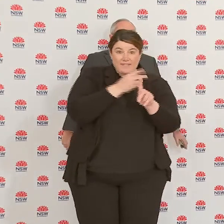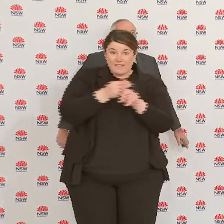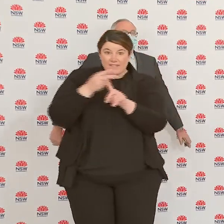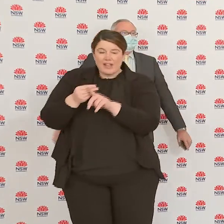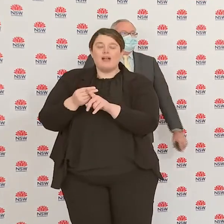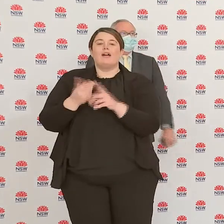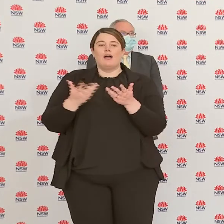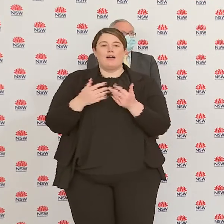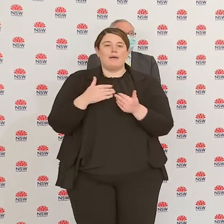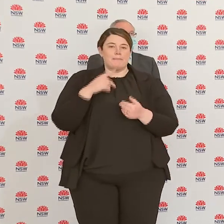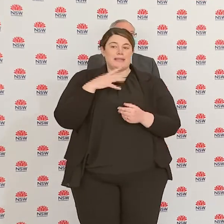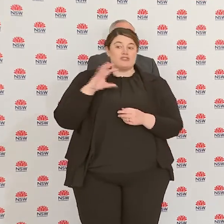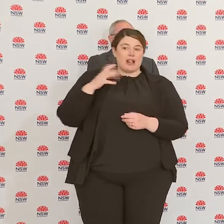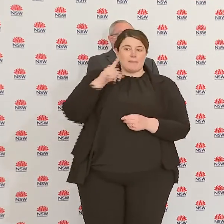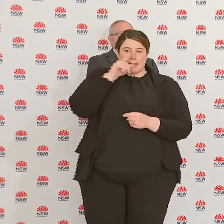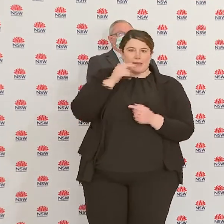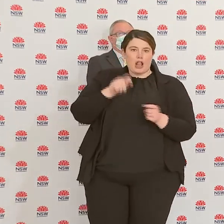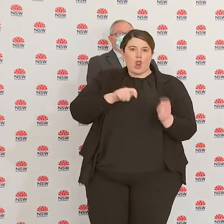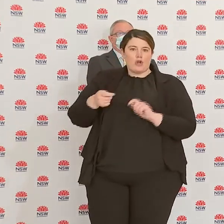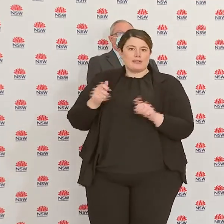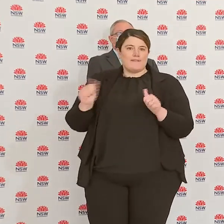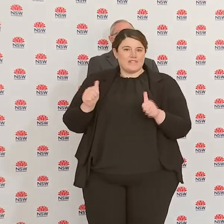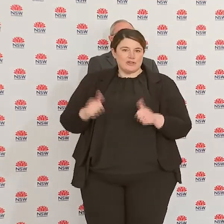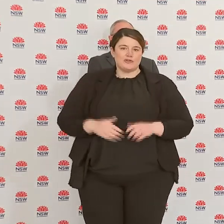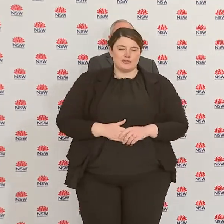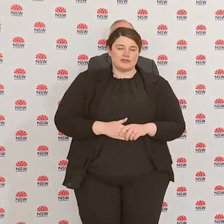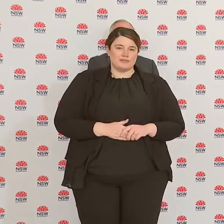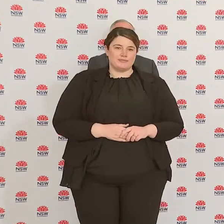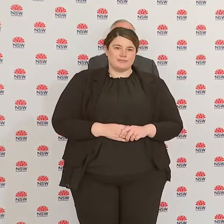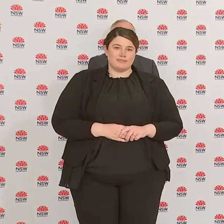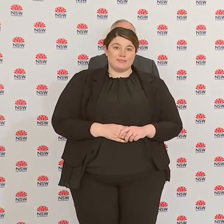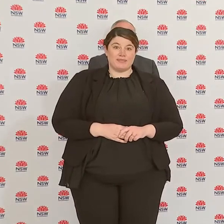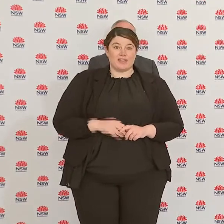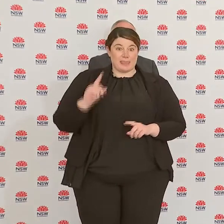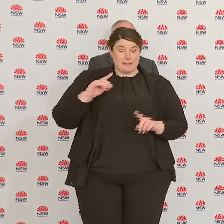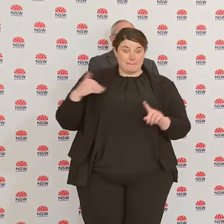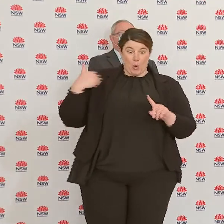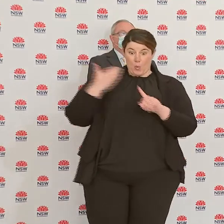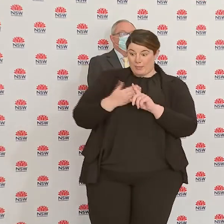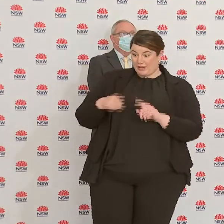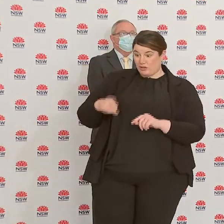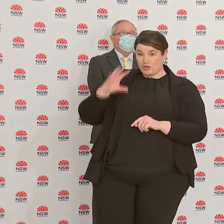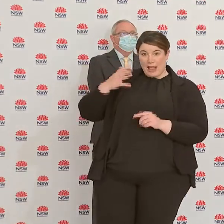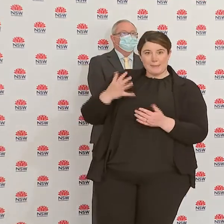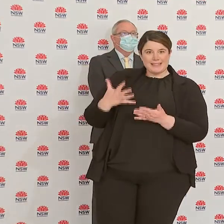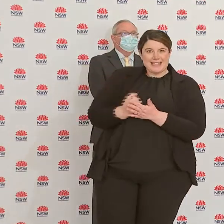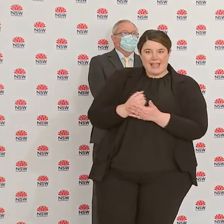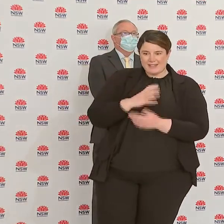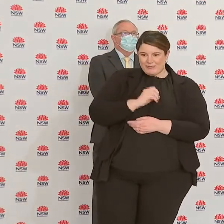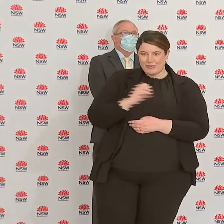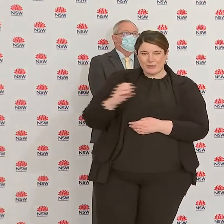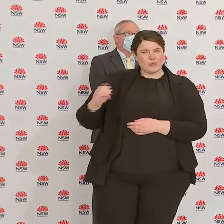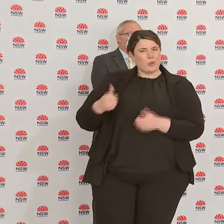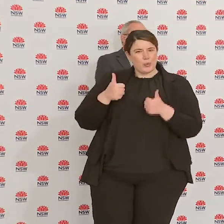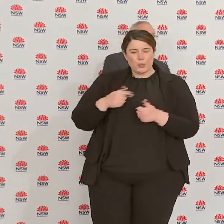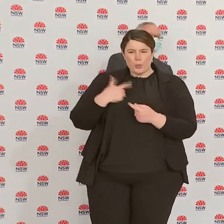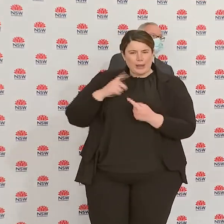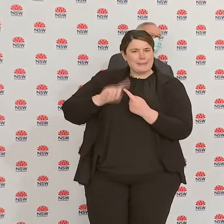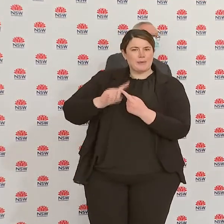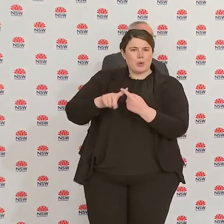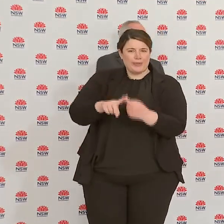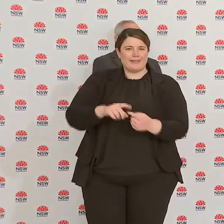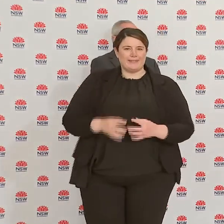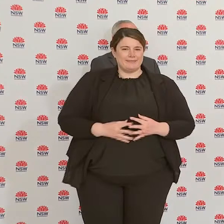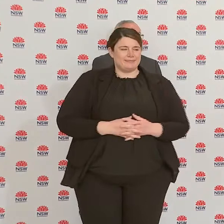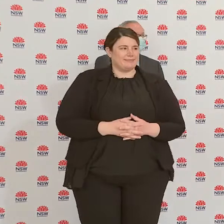see is an outbreak in those communities. We've kept them safe and that's our priority at the moment. Dr. Chan,